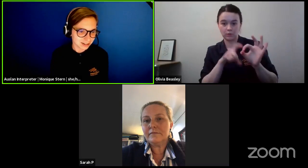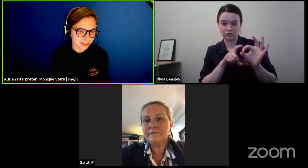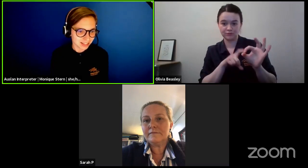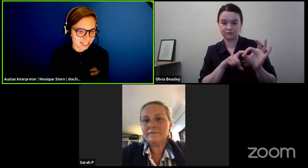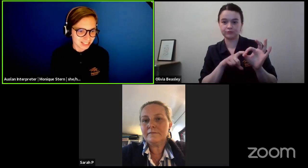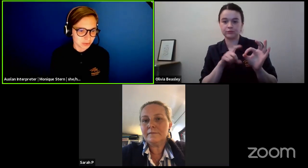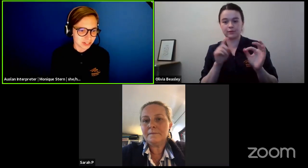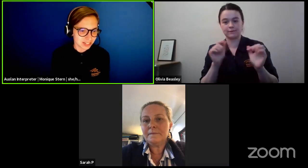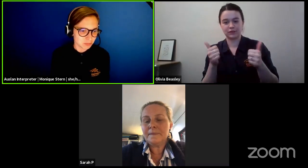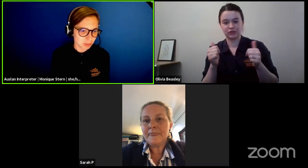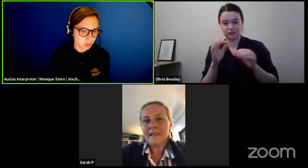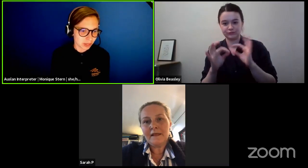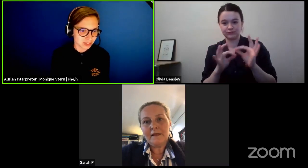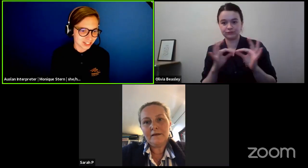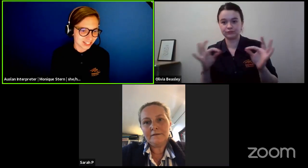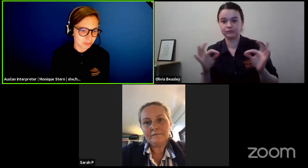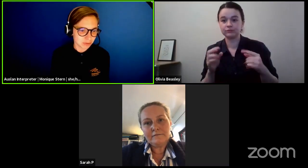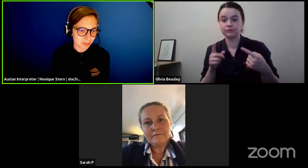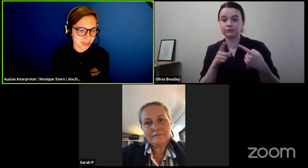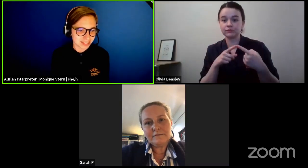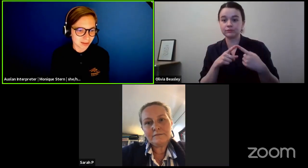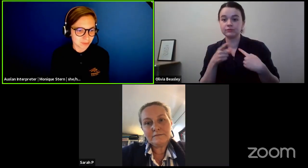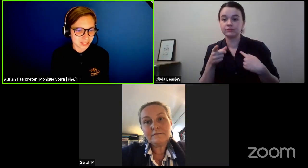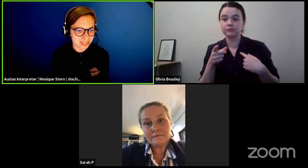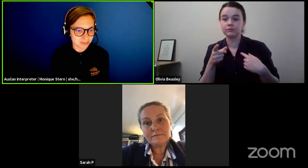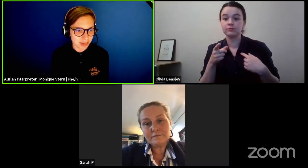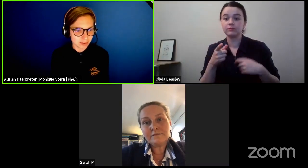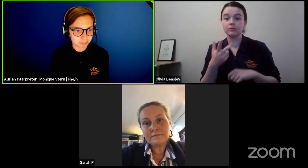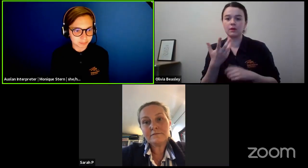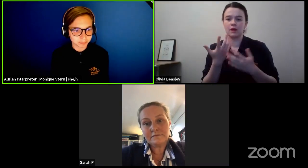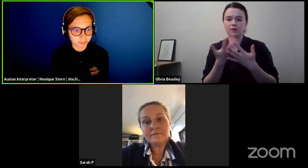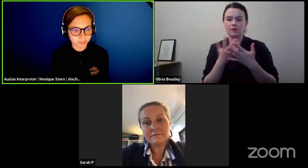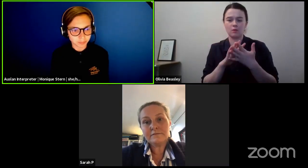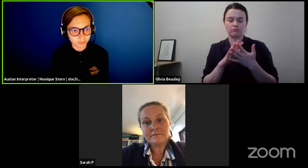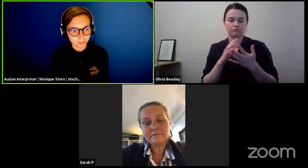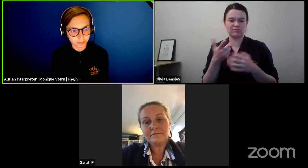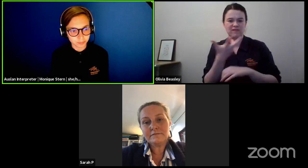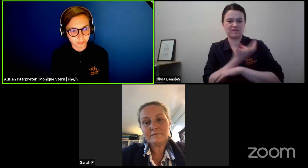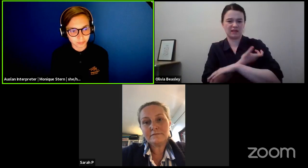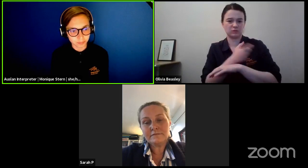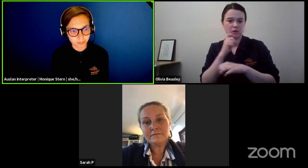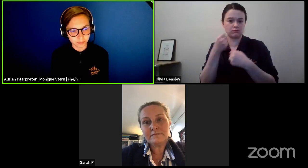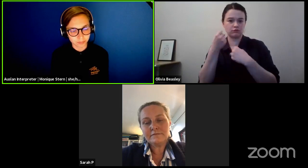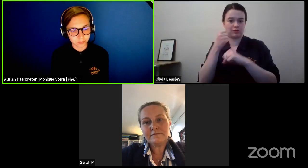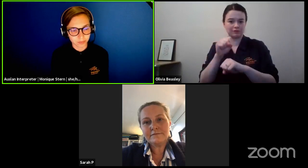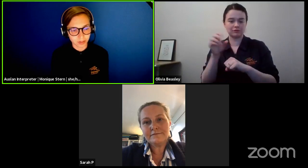Great, thanks, Sarah. So we just have one more question and then we'll wrap things up for this evening.